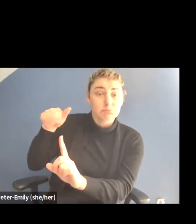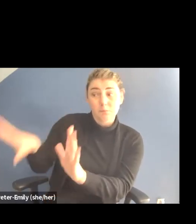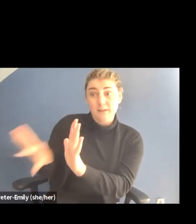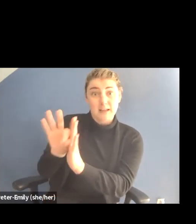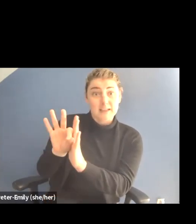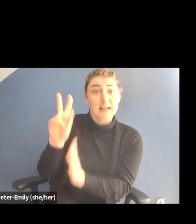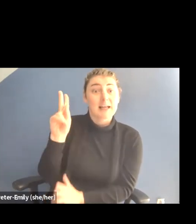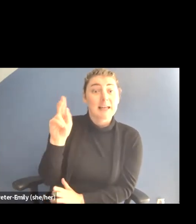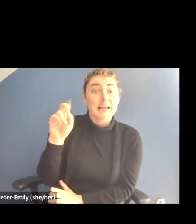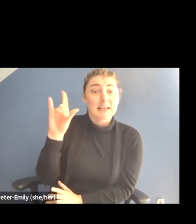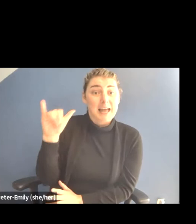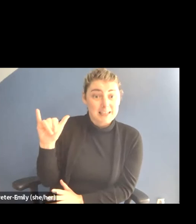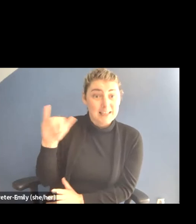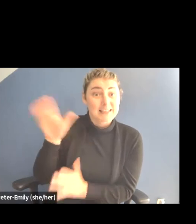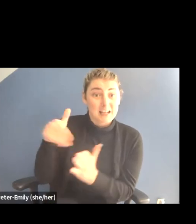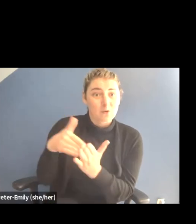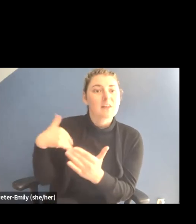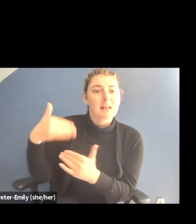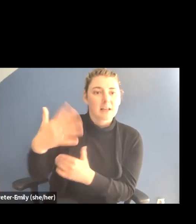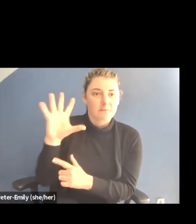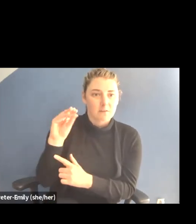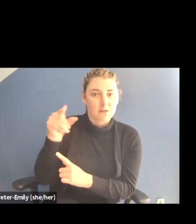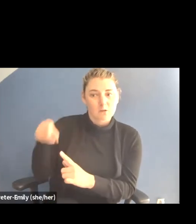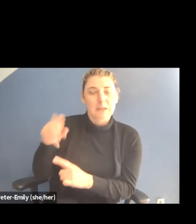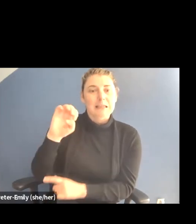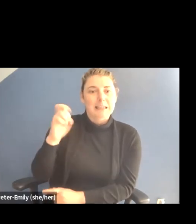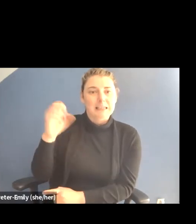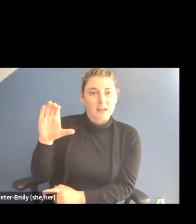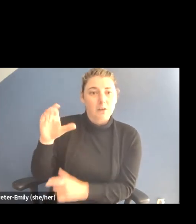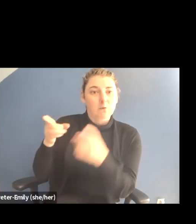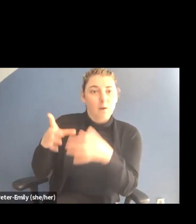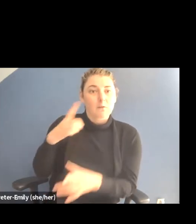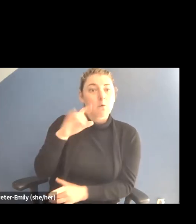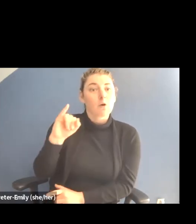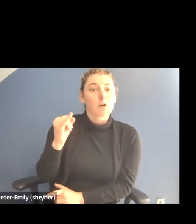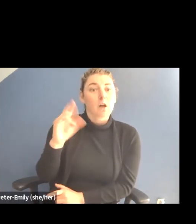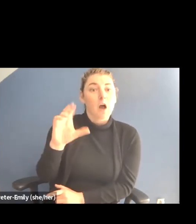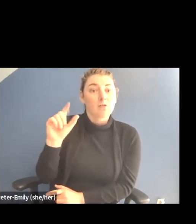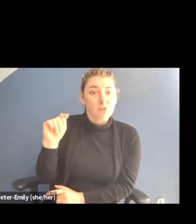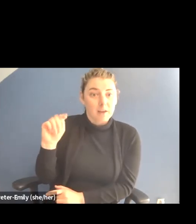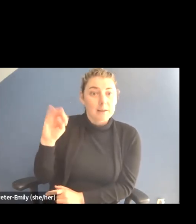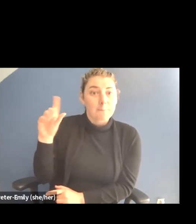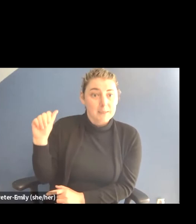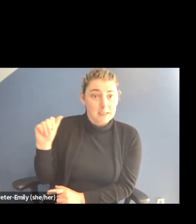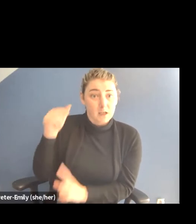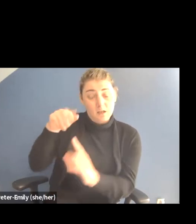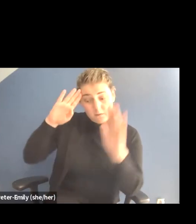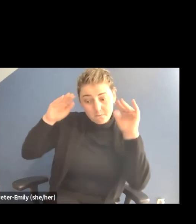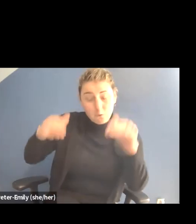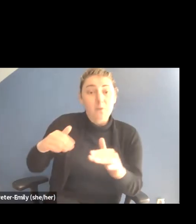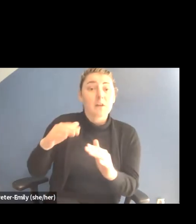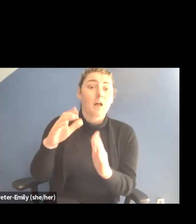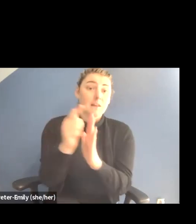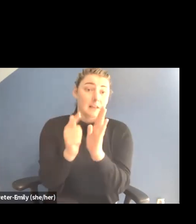Kennedy Center's Next 50, is the executive director of Just Media, a media literacy initiative with a focus on the criminal legal